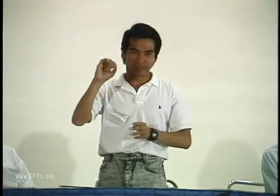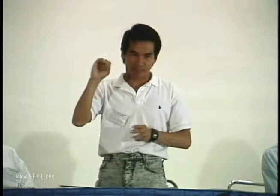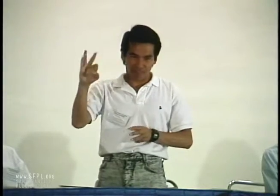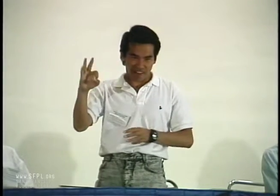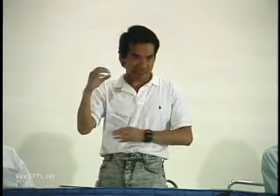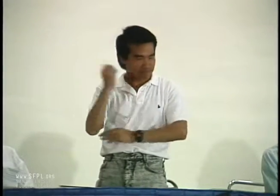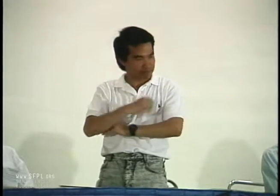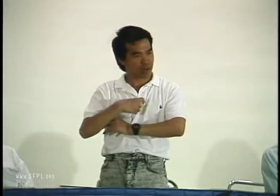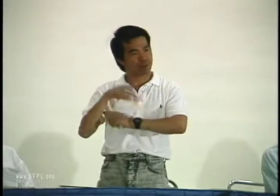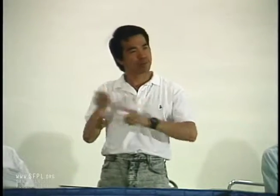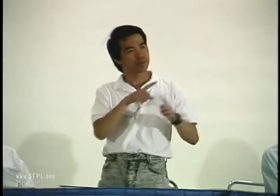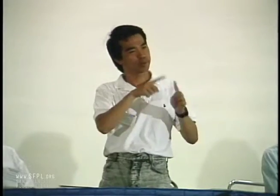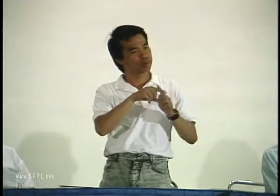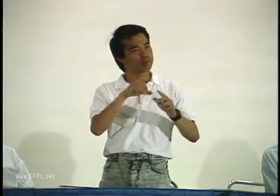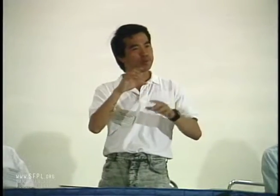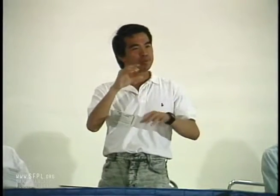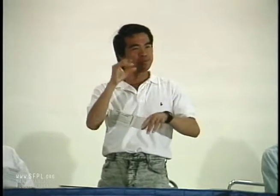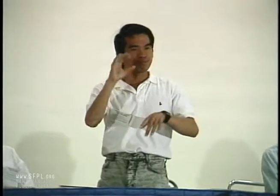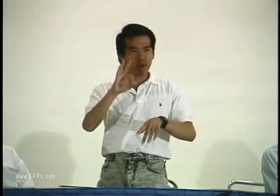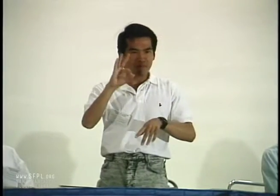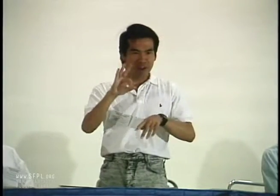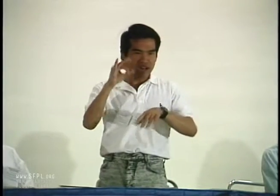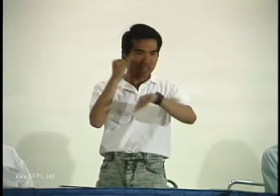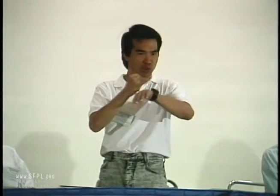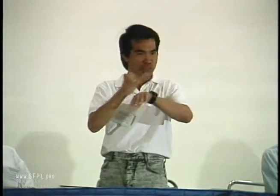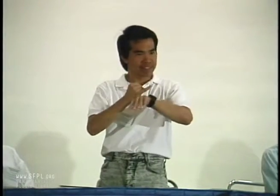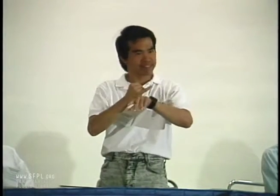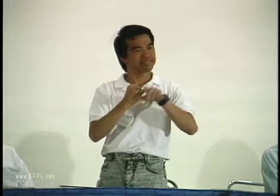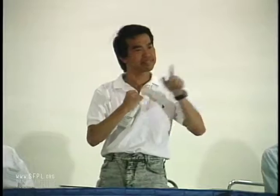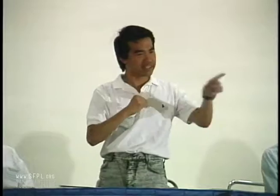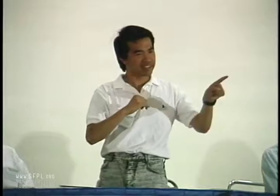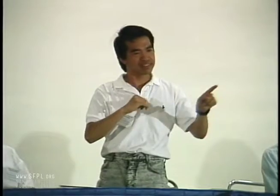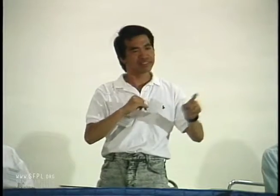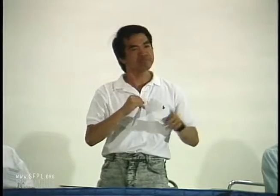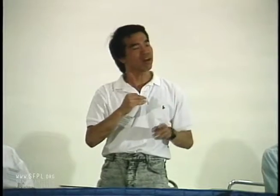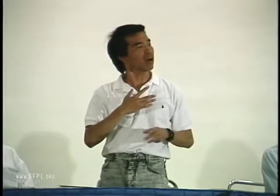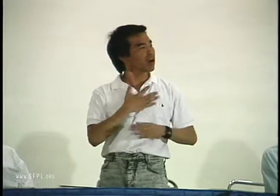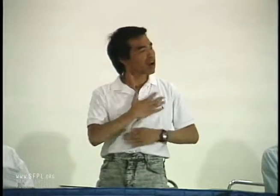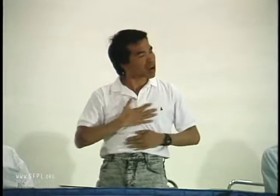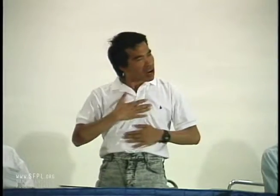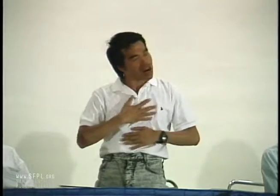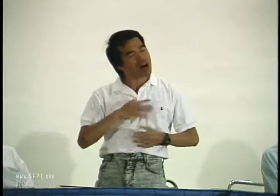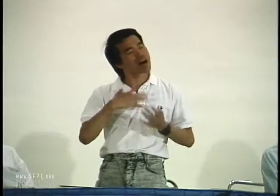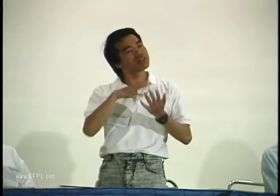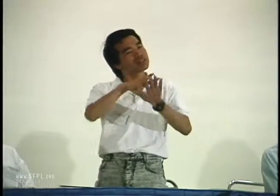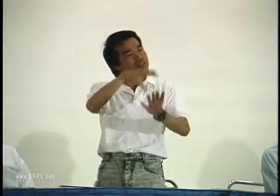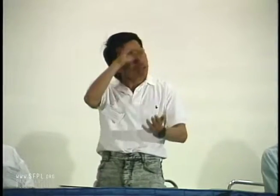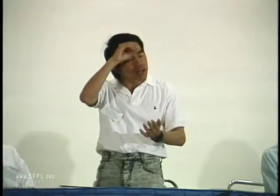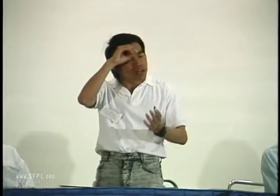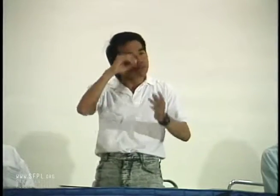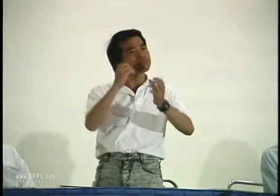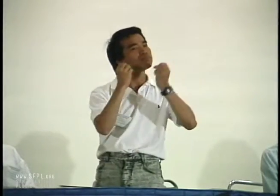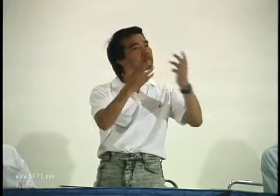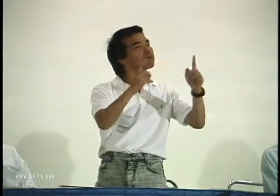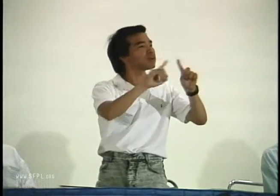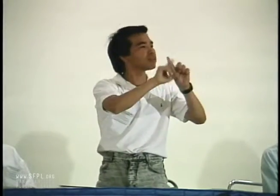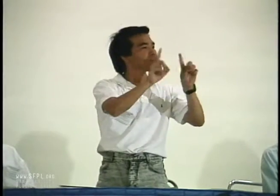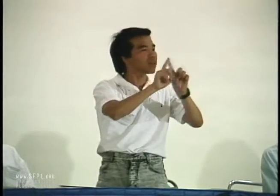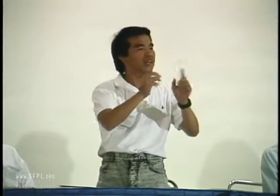But that high school that I went to in San Francisco, the program's closed down, and so I went to Fremont, and I really enjoyed that